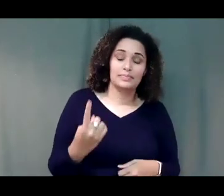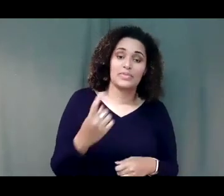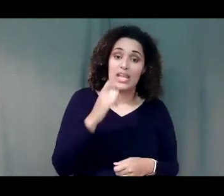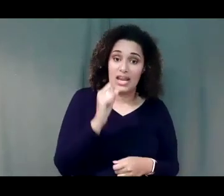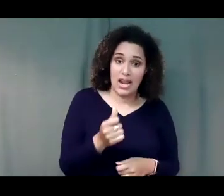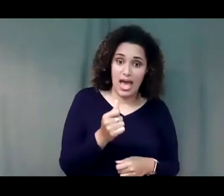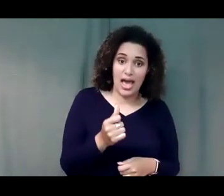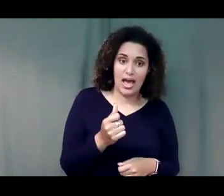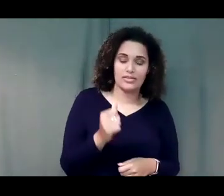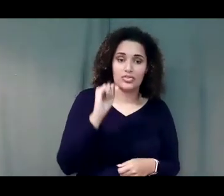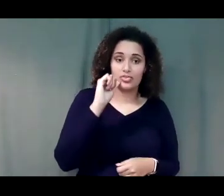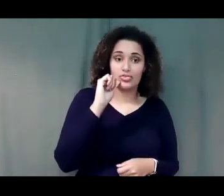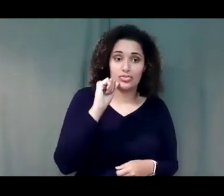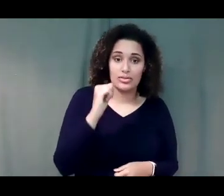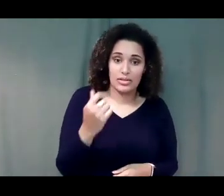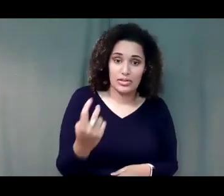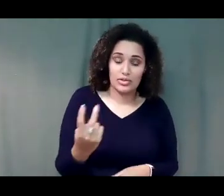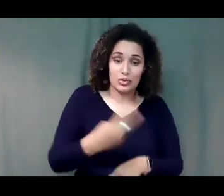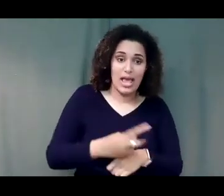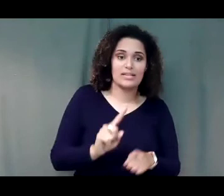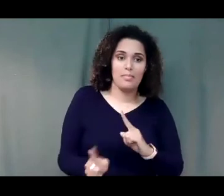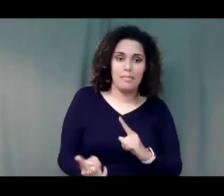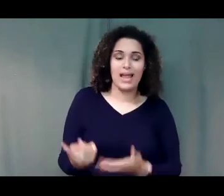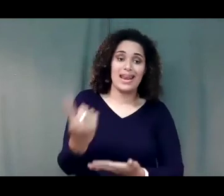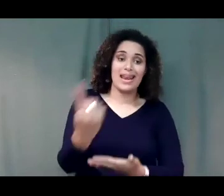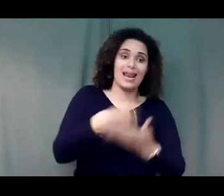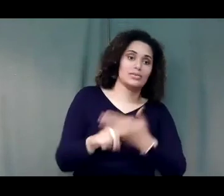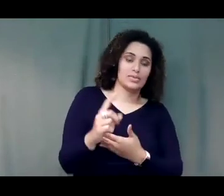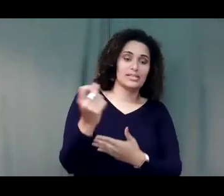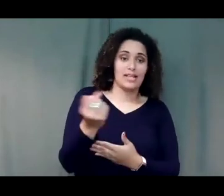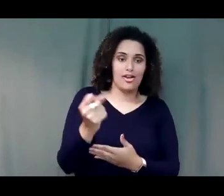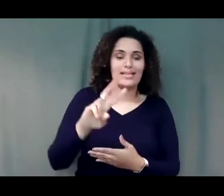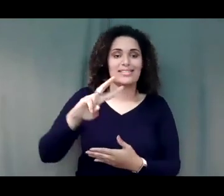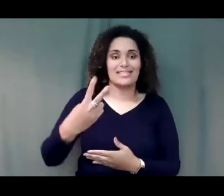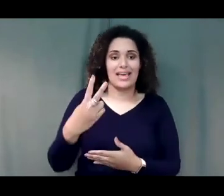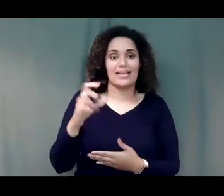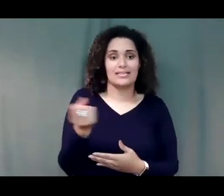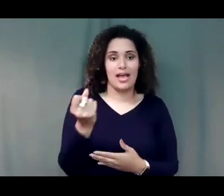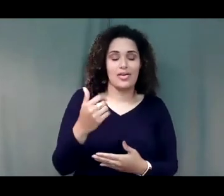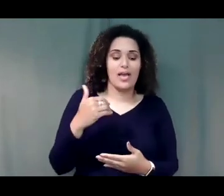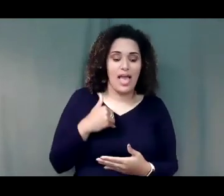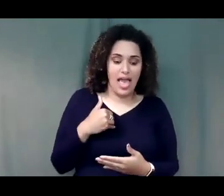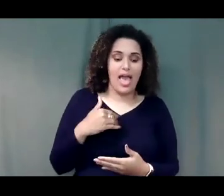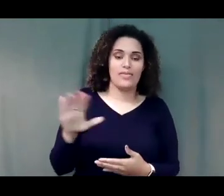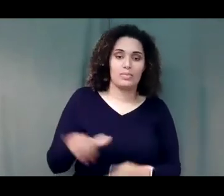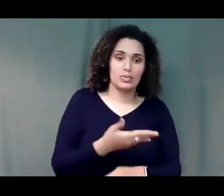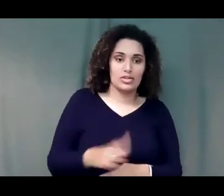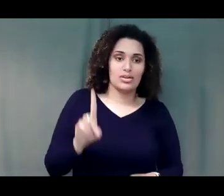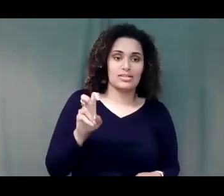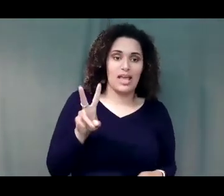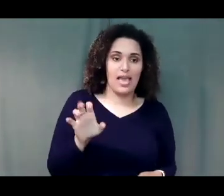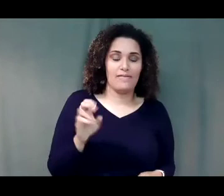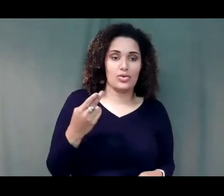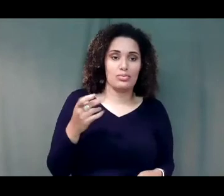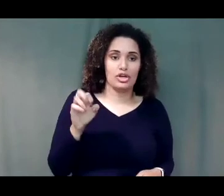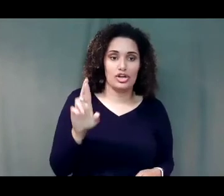following Saturday. So November 14th is second Saturday. We have a musician who's Dave Huber, who maybe many people will